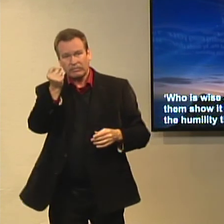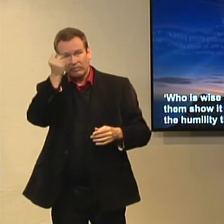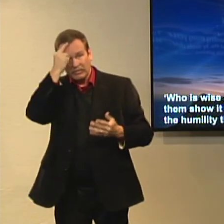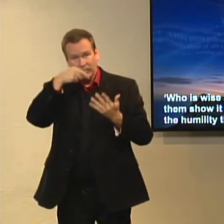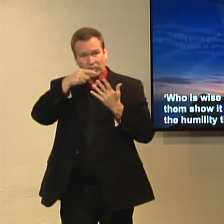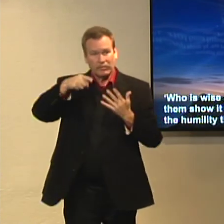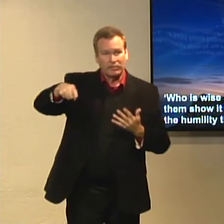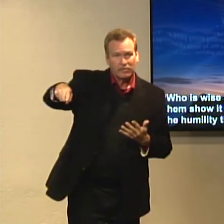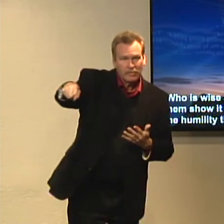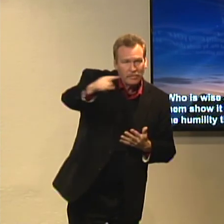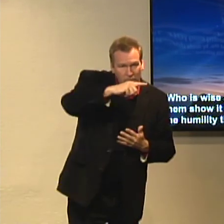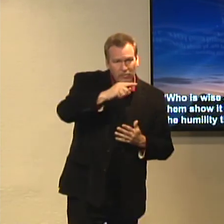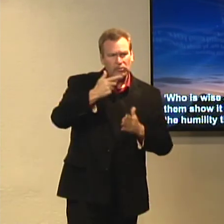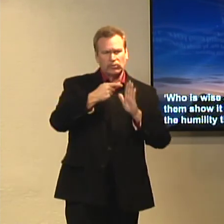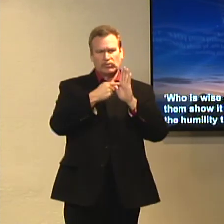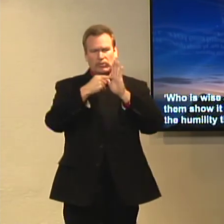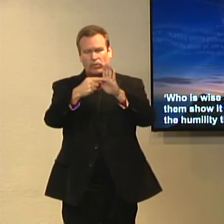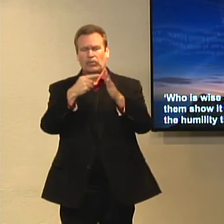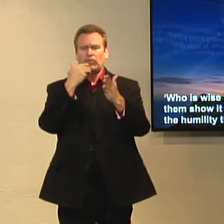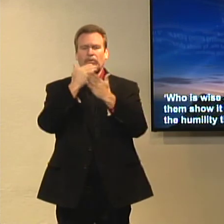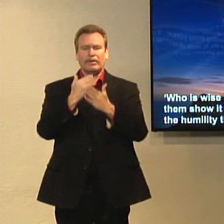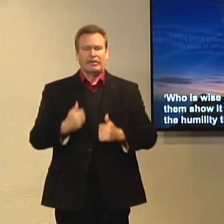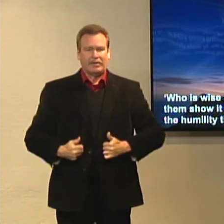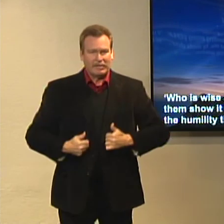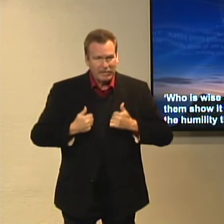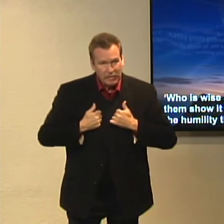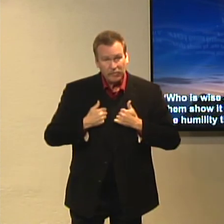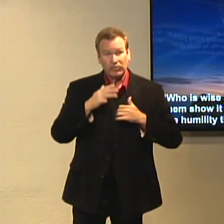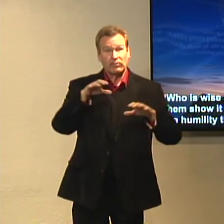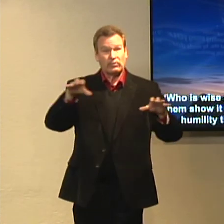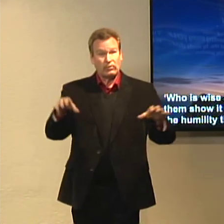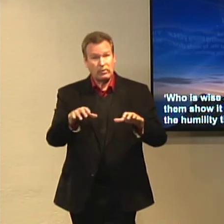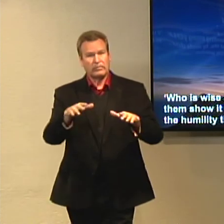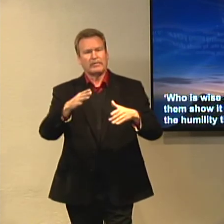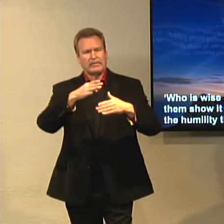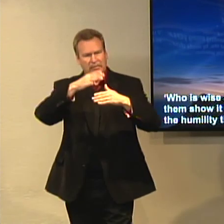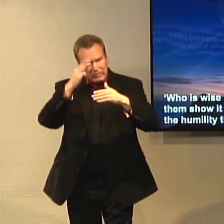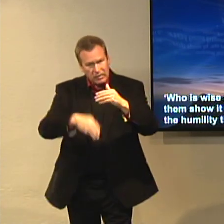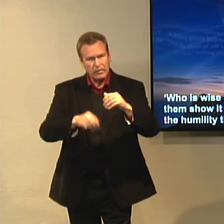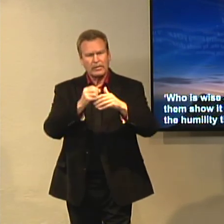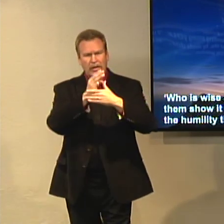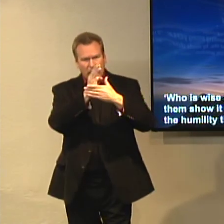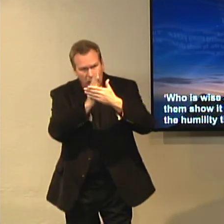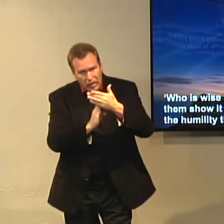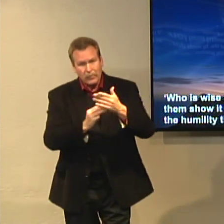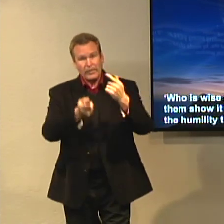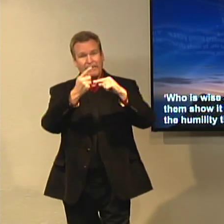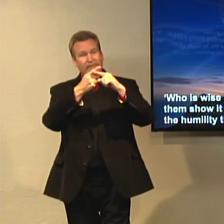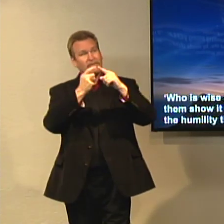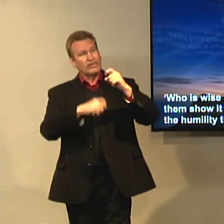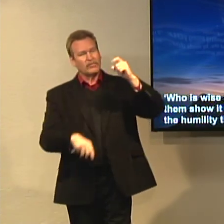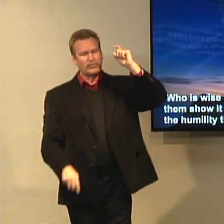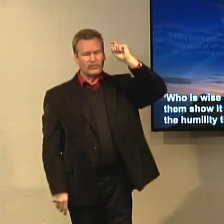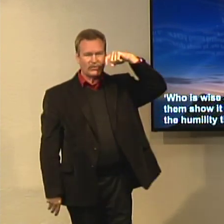and understanding among you? Let them show by their life, by deeds done in humility